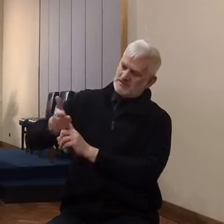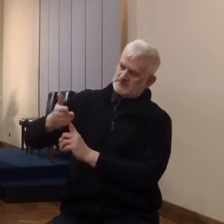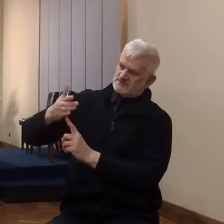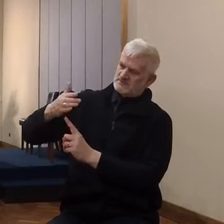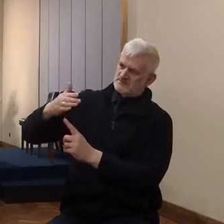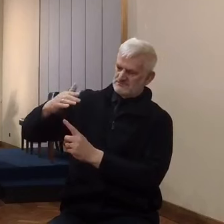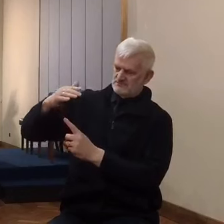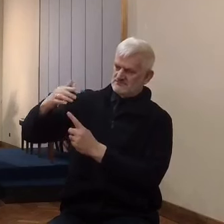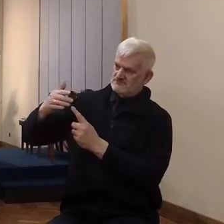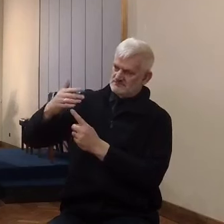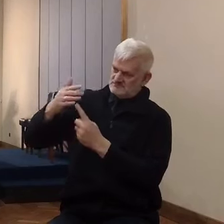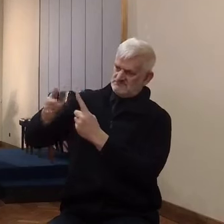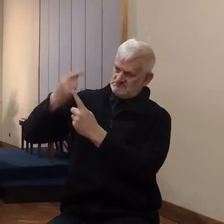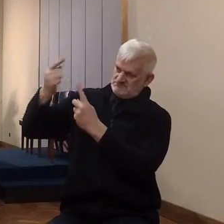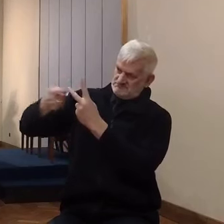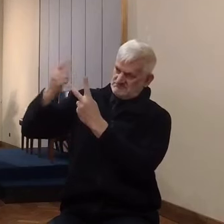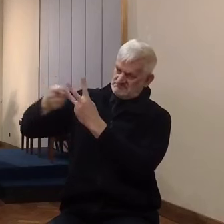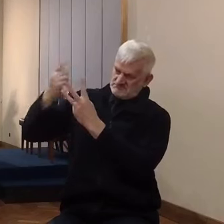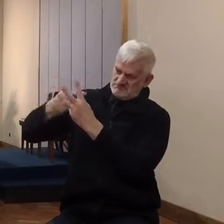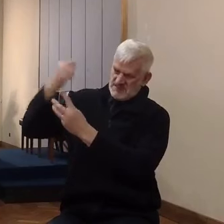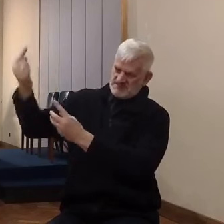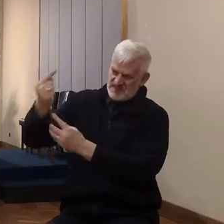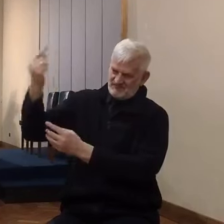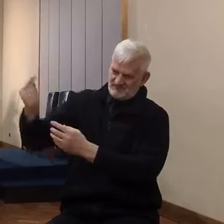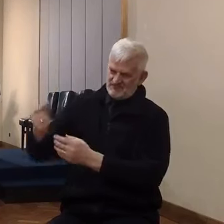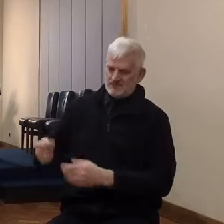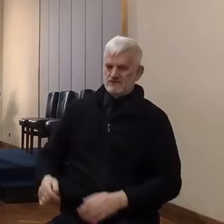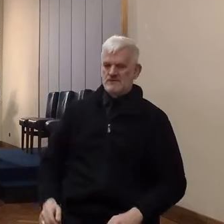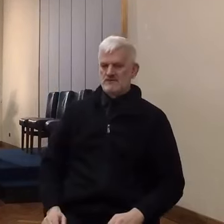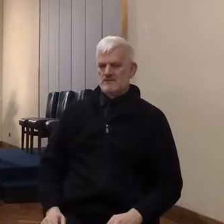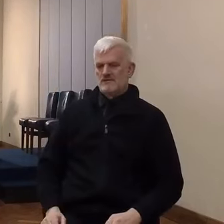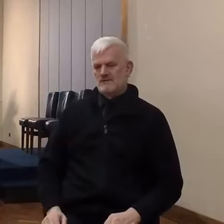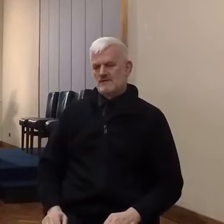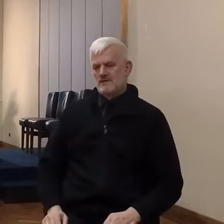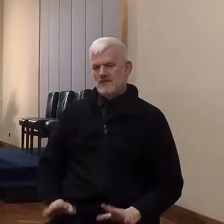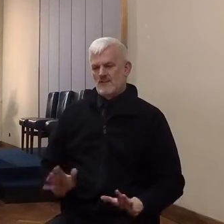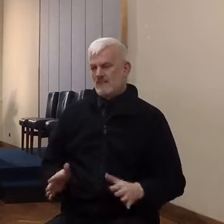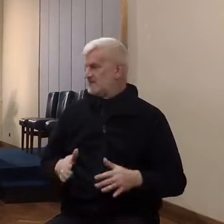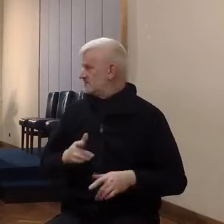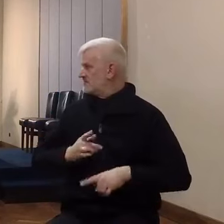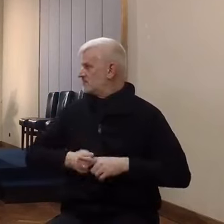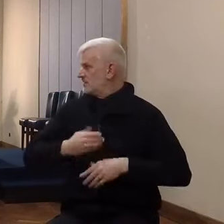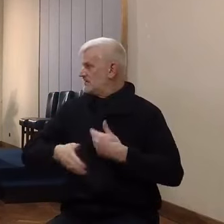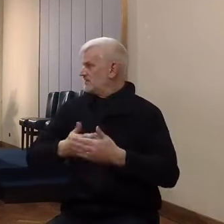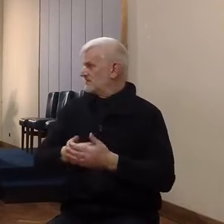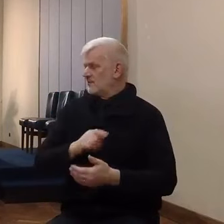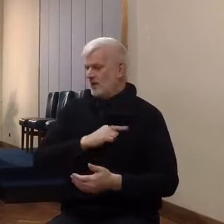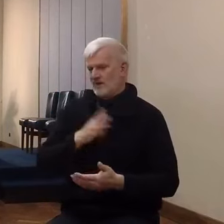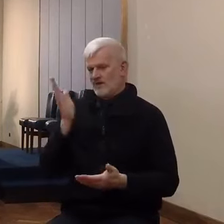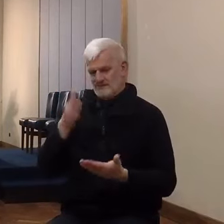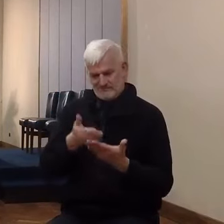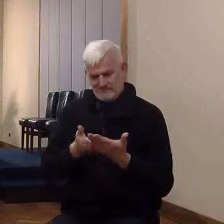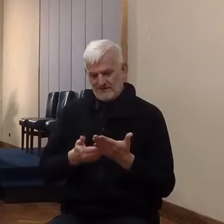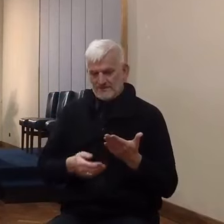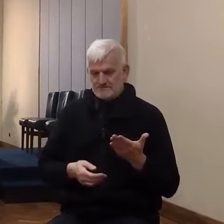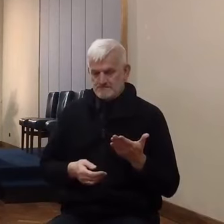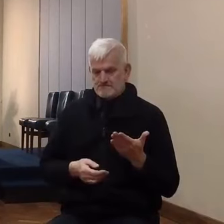applications of that. But I must hurry because proceeding through this first verse, they went and